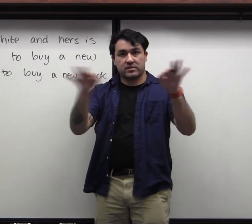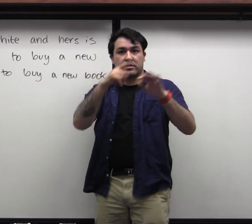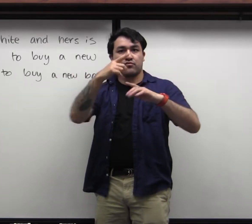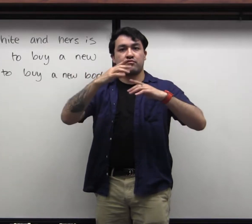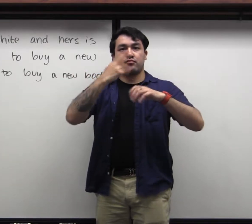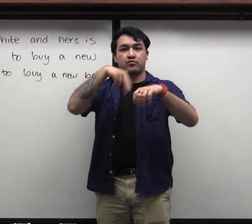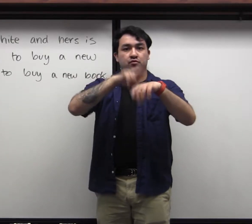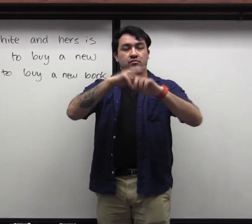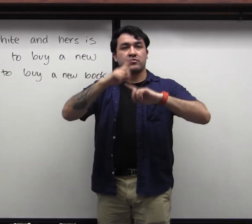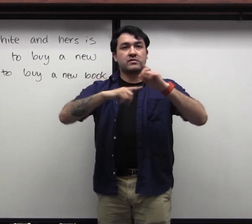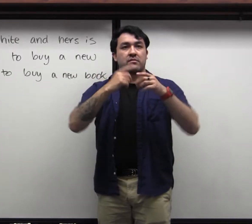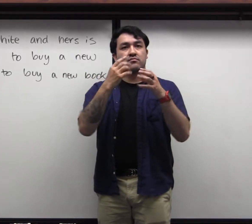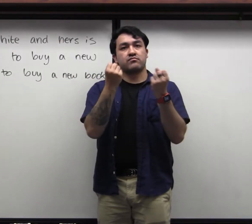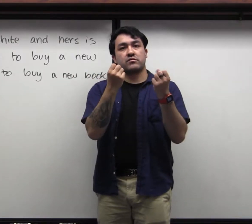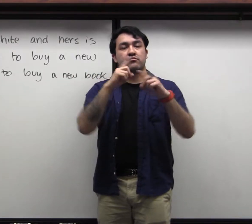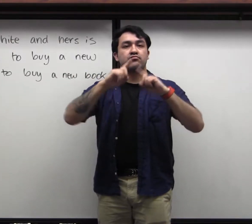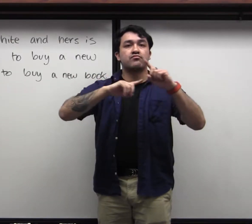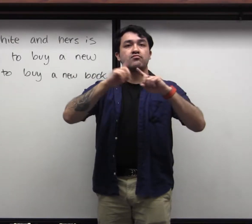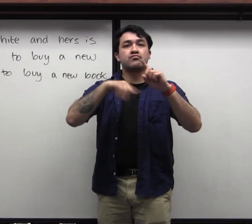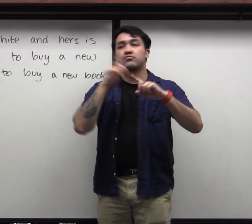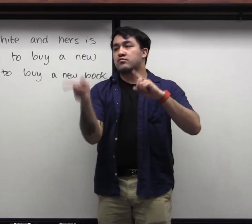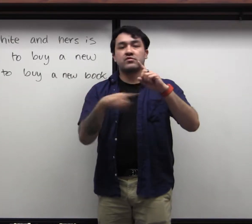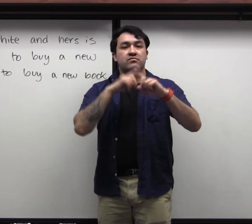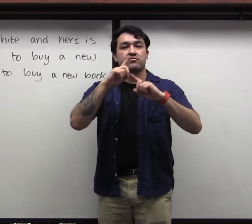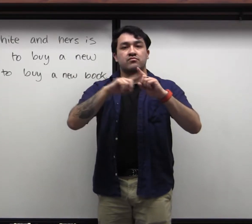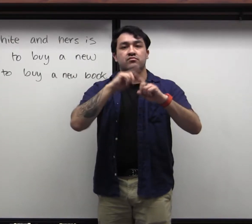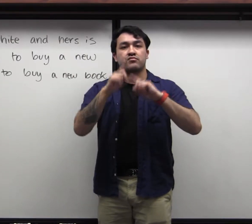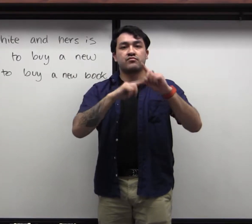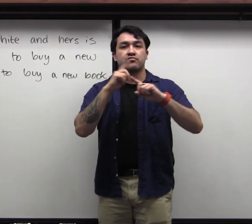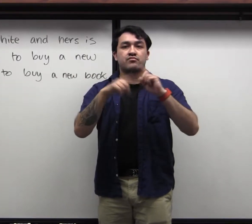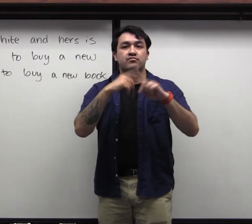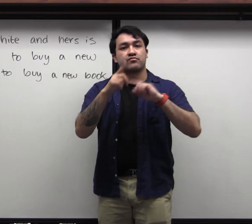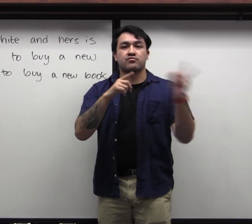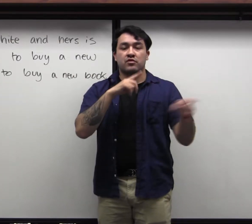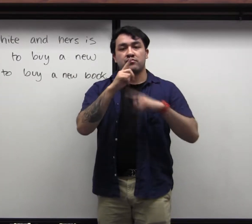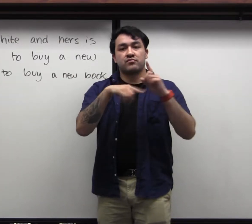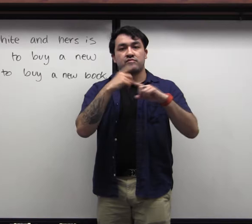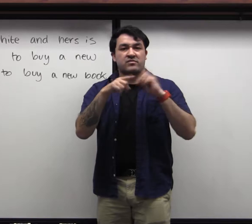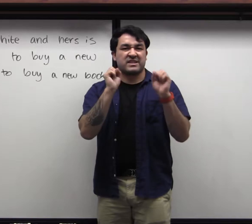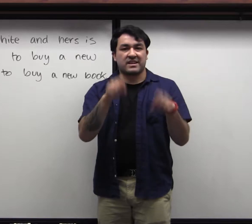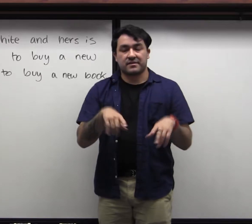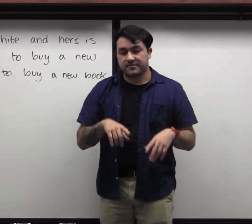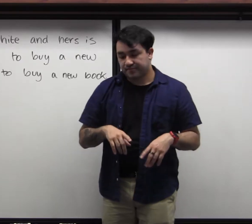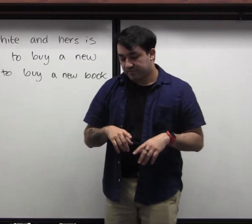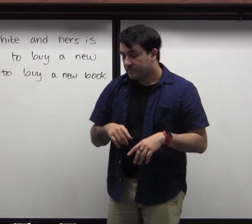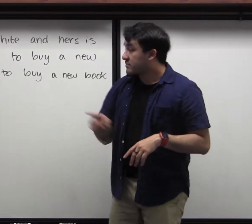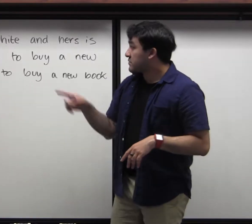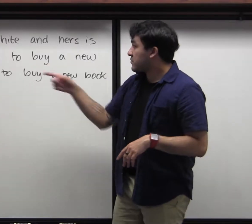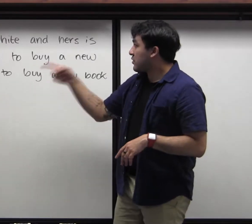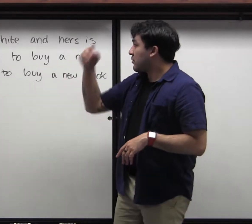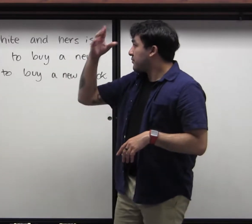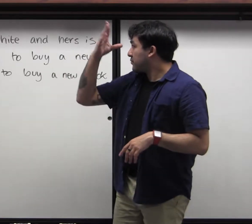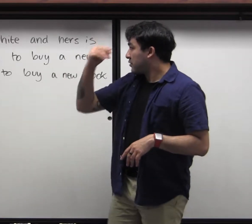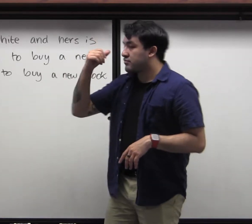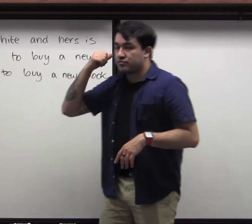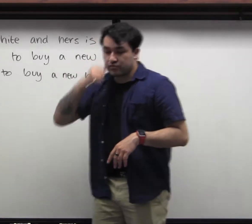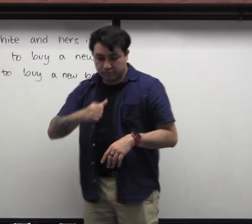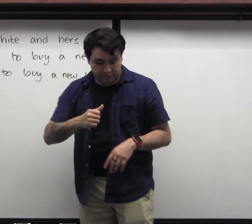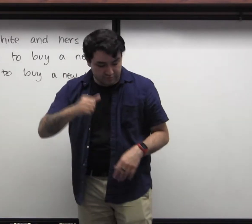up. But yeah, that's a whole, and again, another thing. We're just practicing how to set up, and then